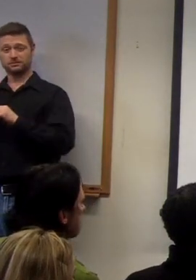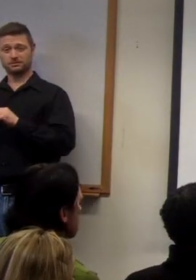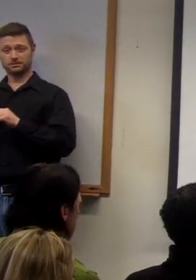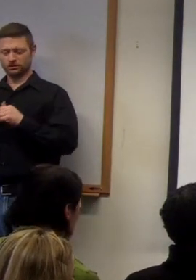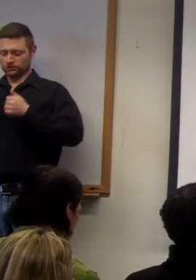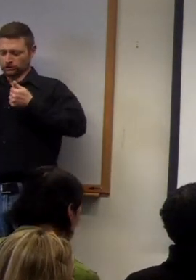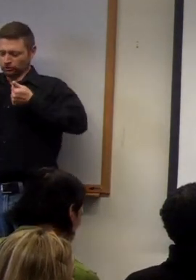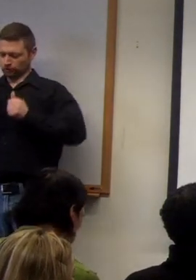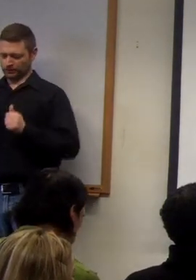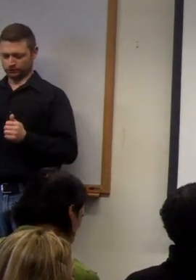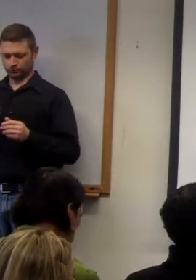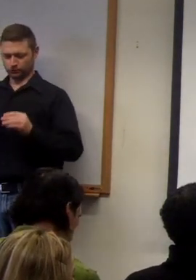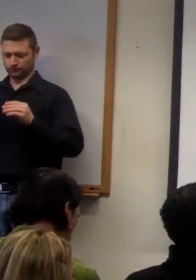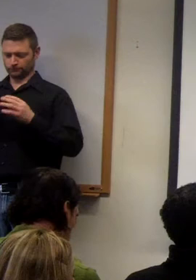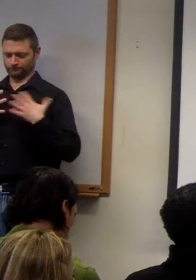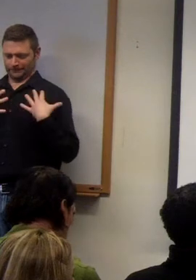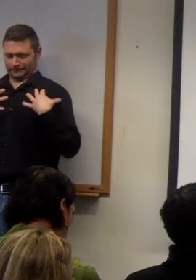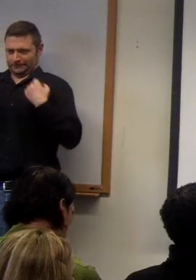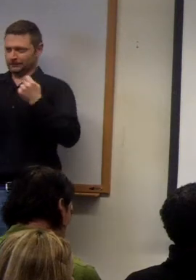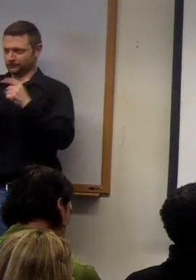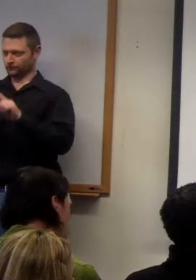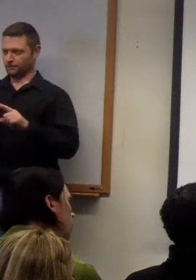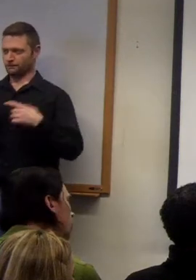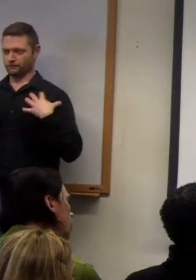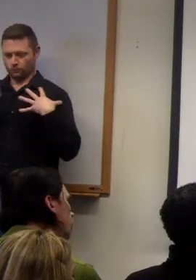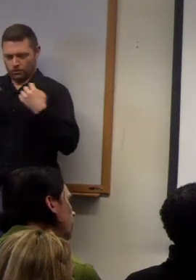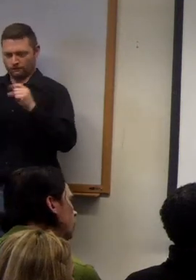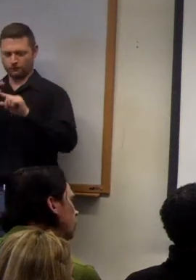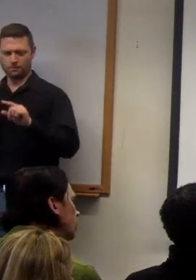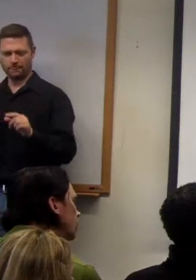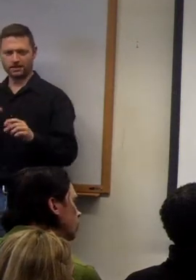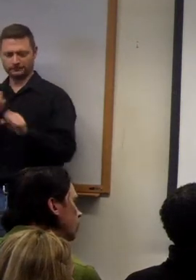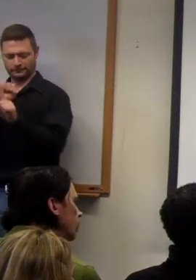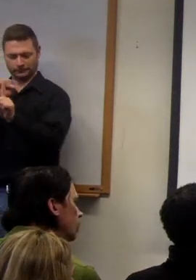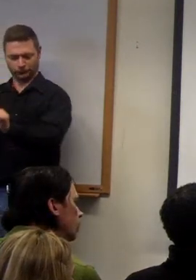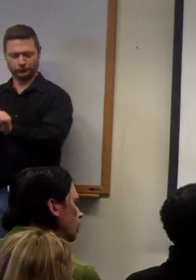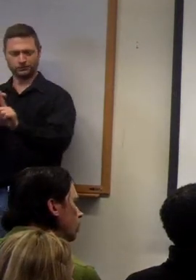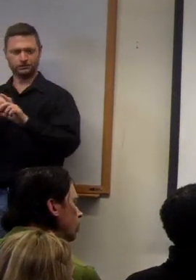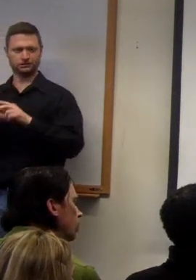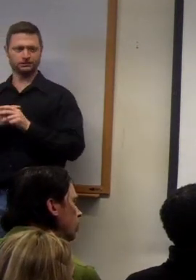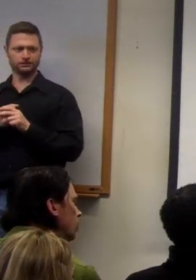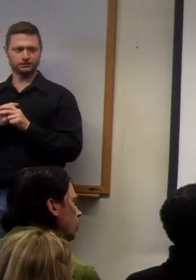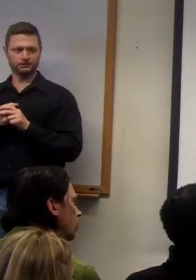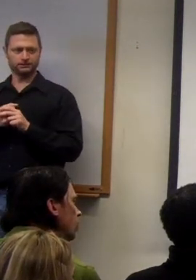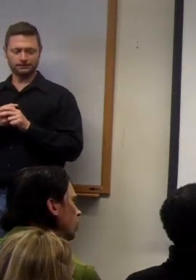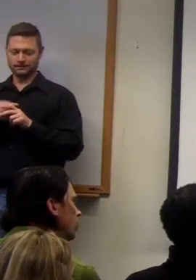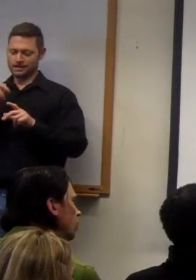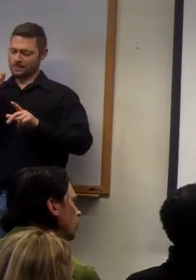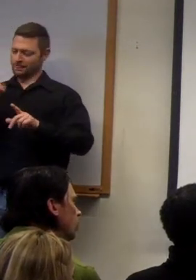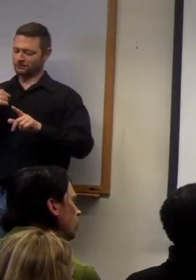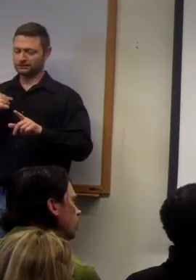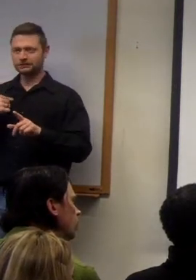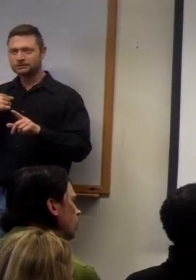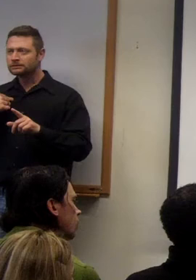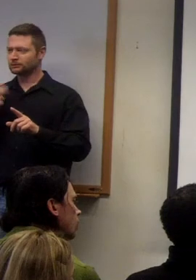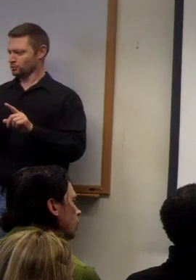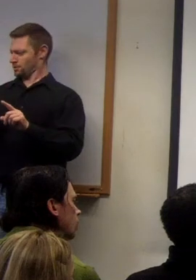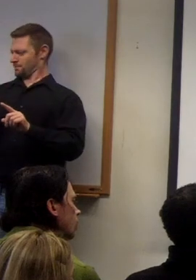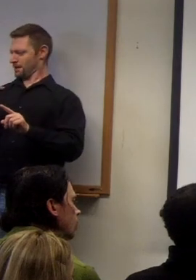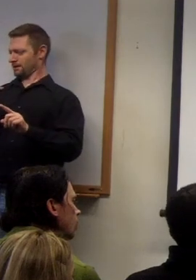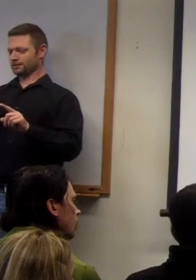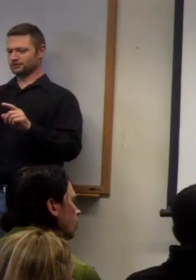from a devastating emotional crisis due to, again, what I feel was most certain institutional racism.